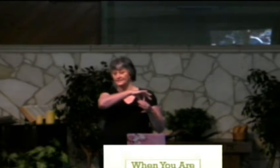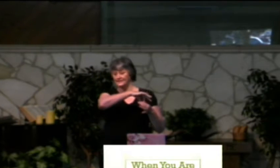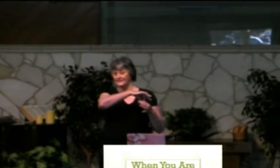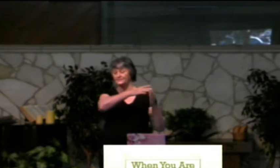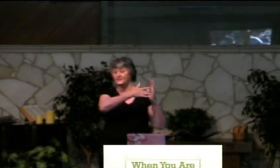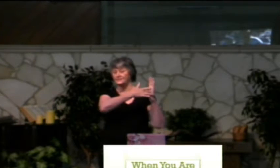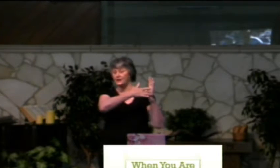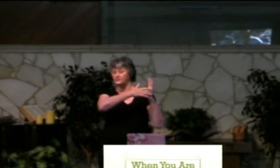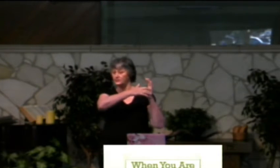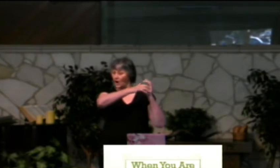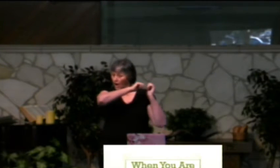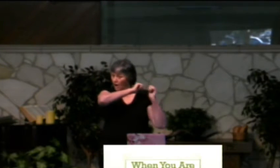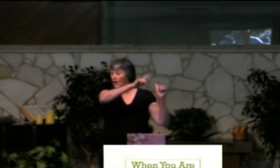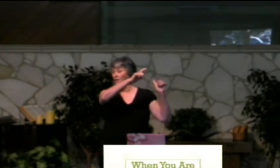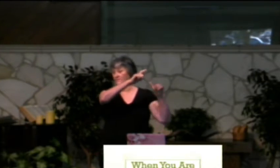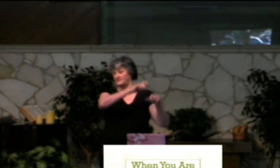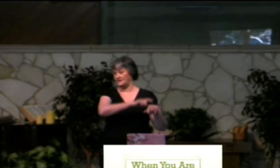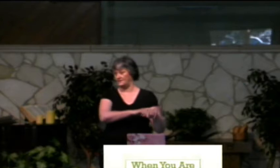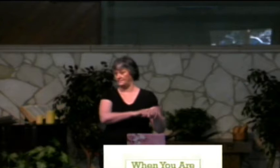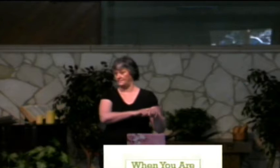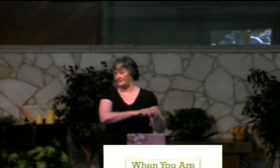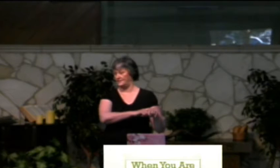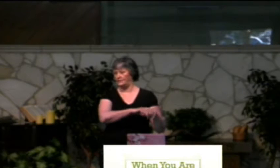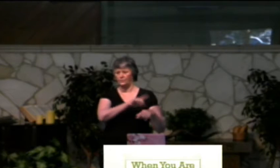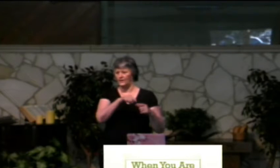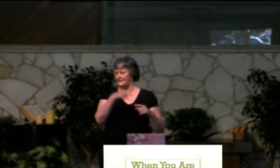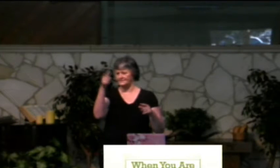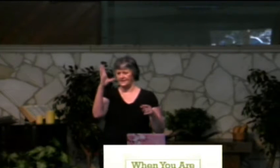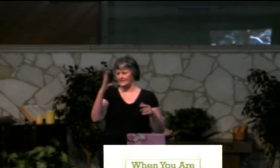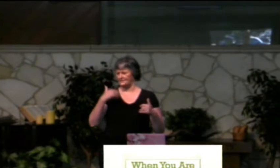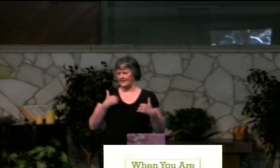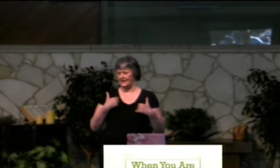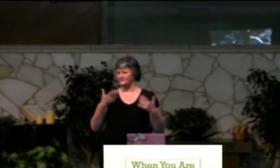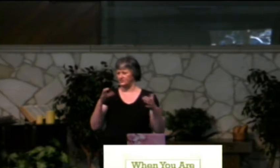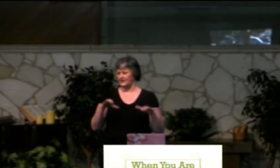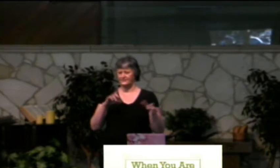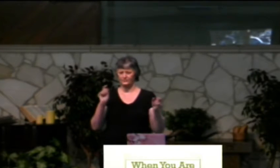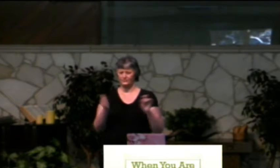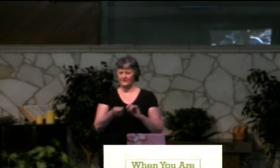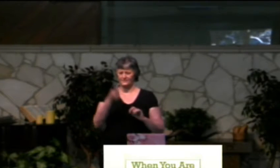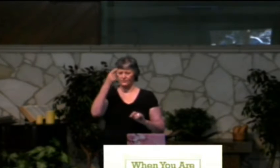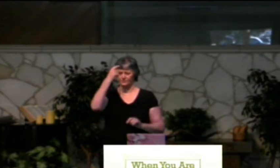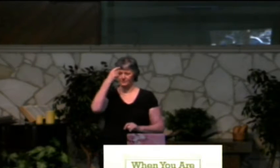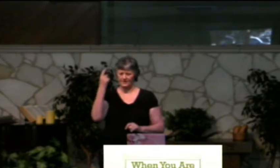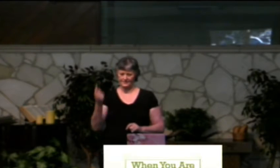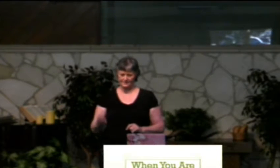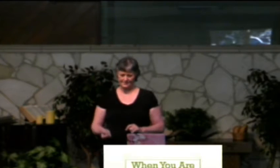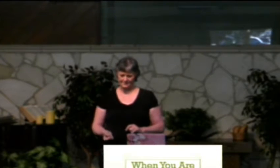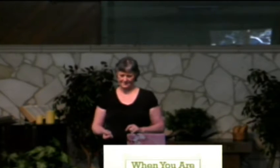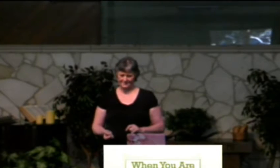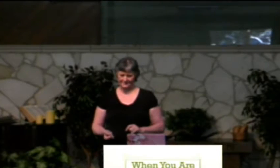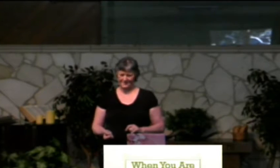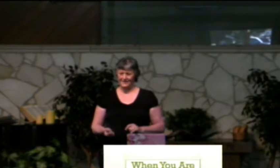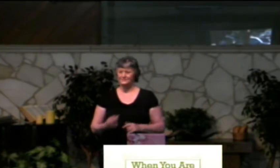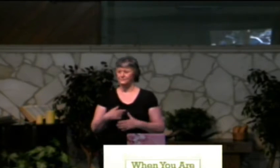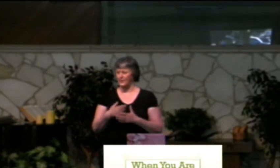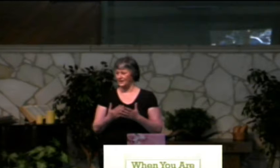into technology all the time, when is God going to have a chance to transform your mind? So part of